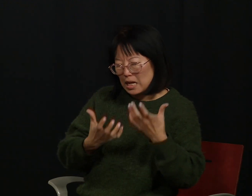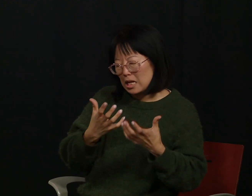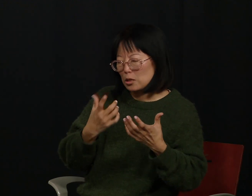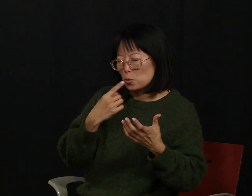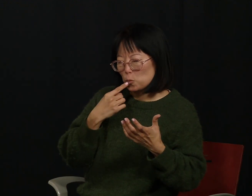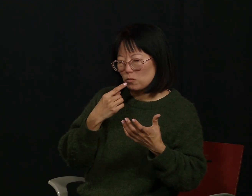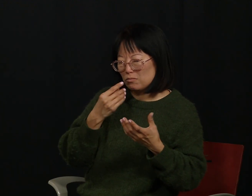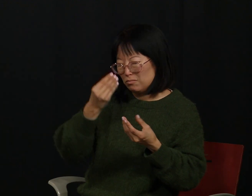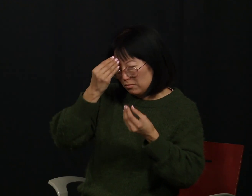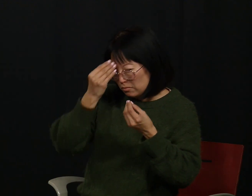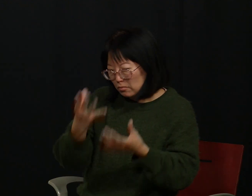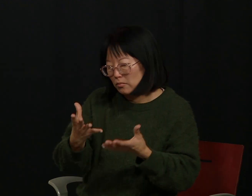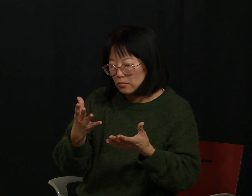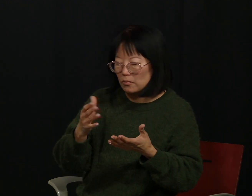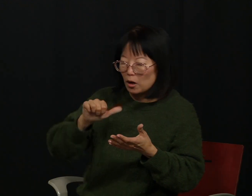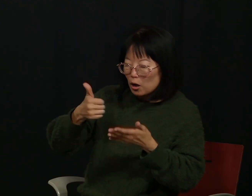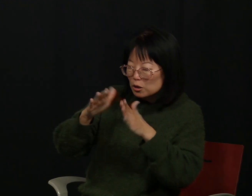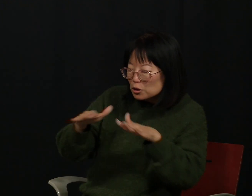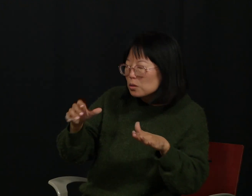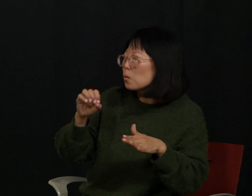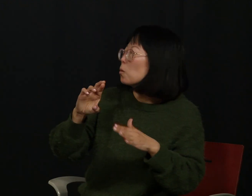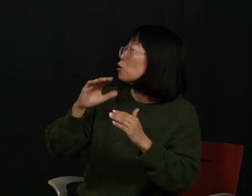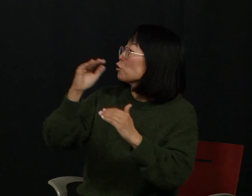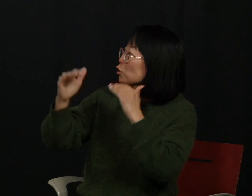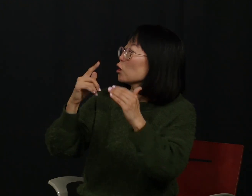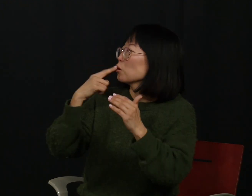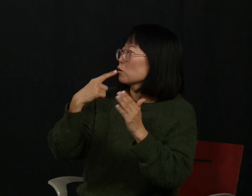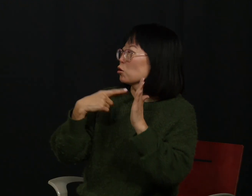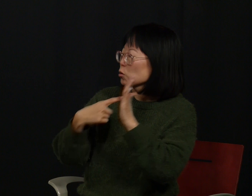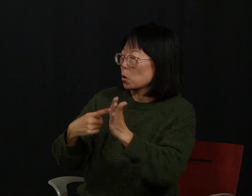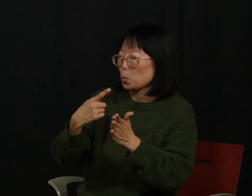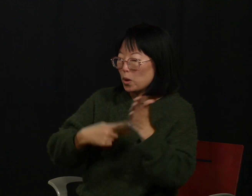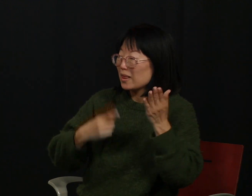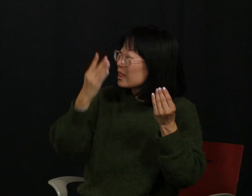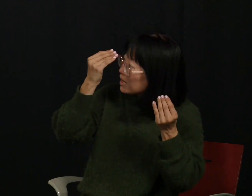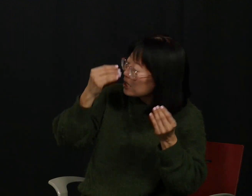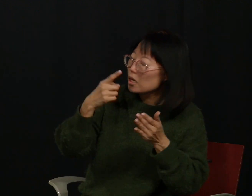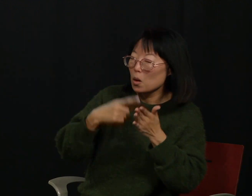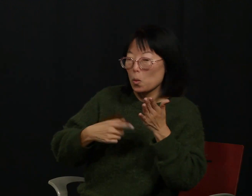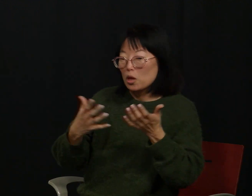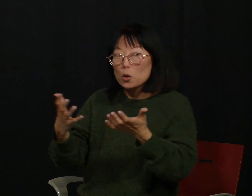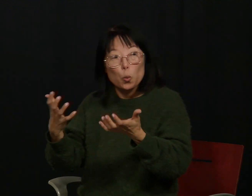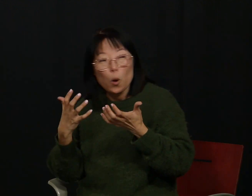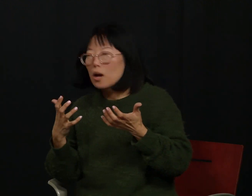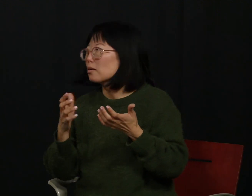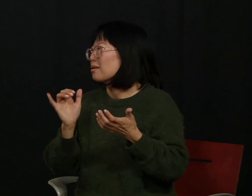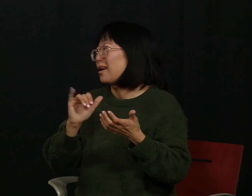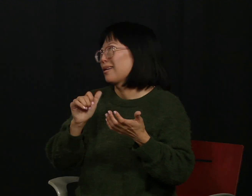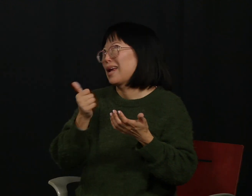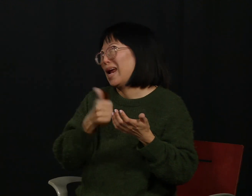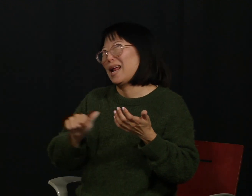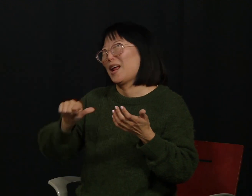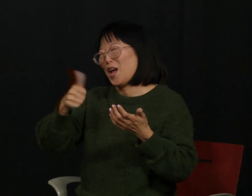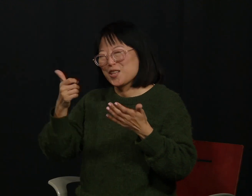making hands to inform other children or other adults to show what they're thinking, what they want, like any other